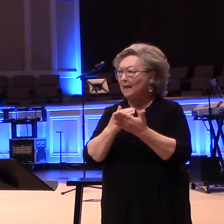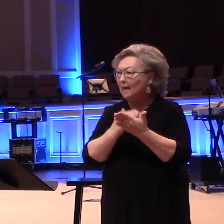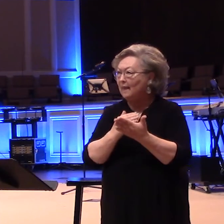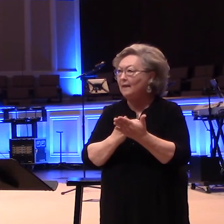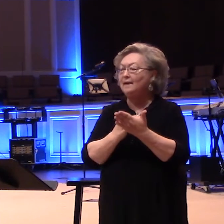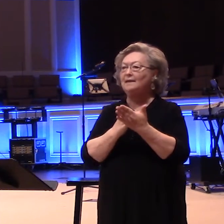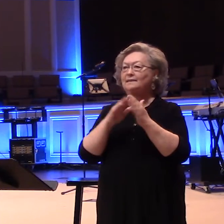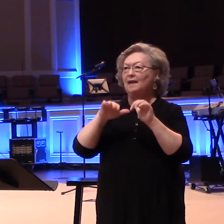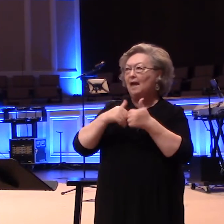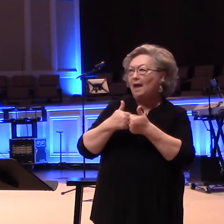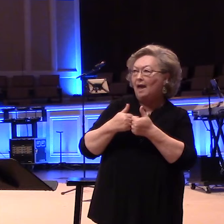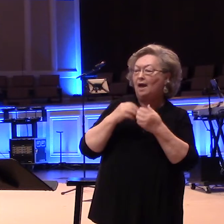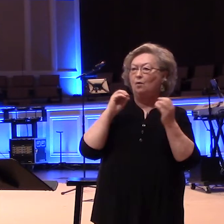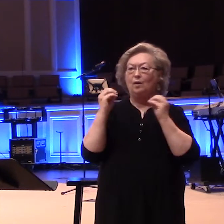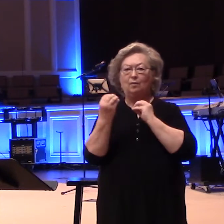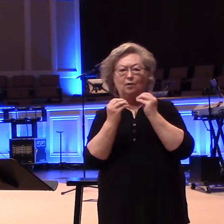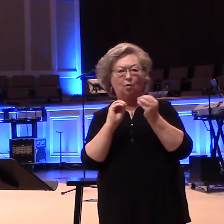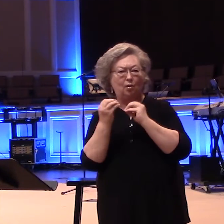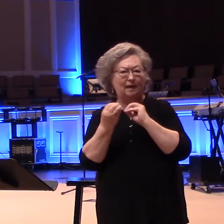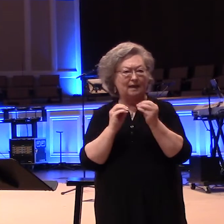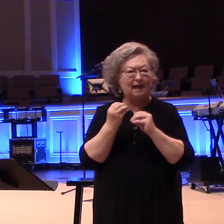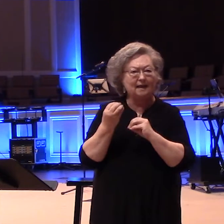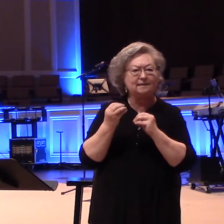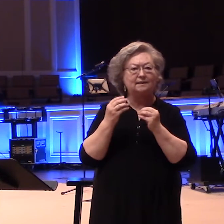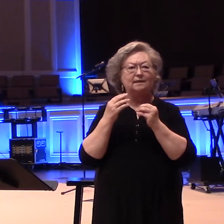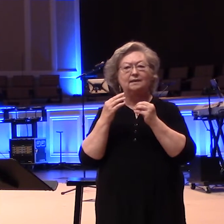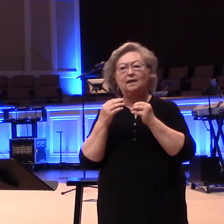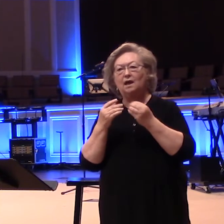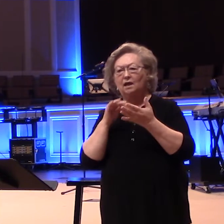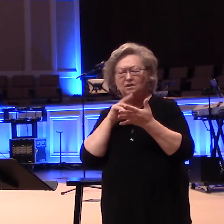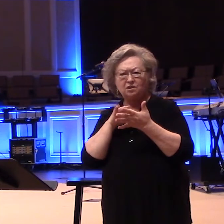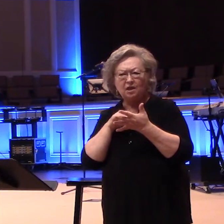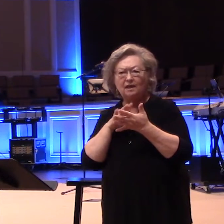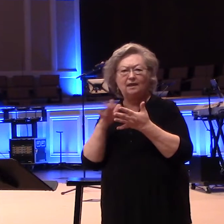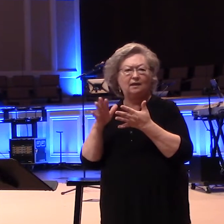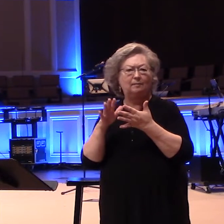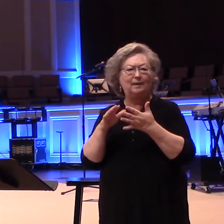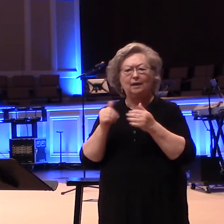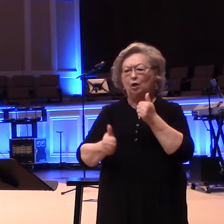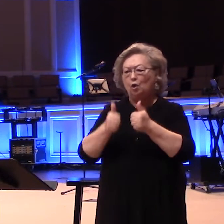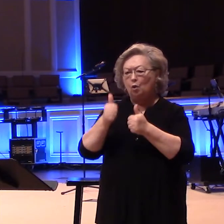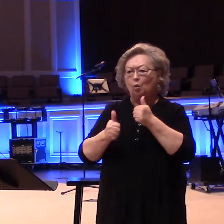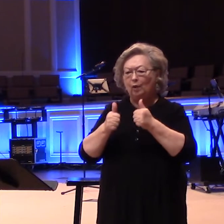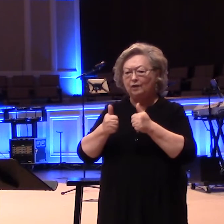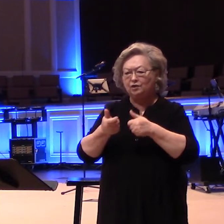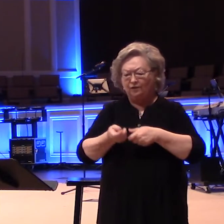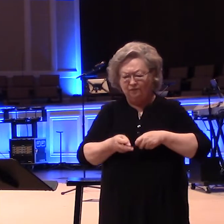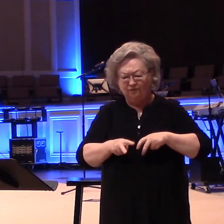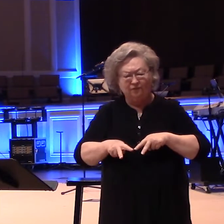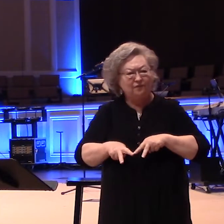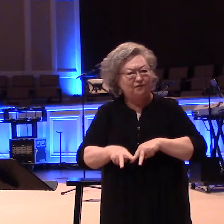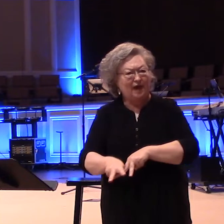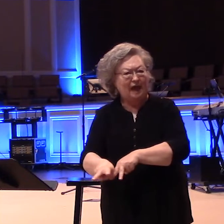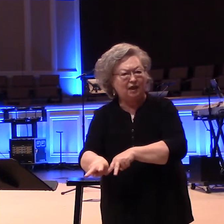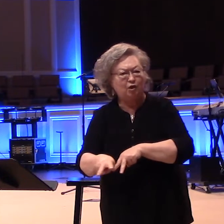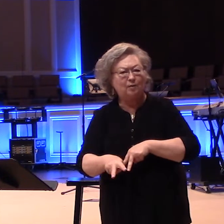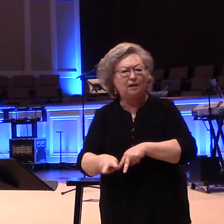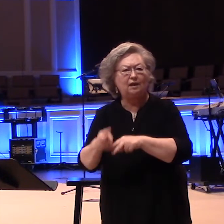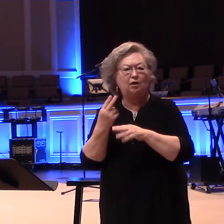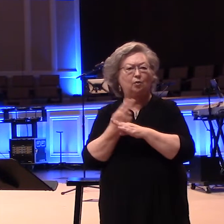get organized first? Maybe we need some bins with some cute notes on the front. What's Dad gonna